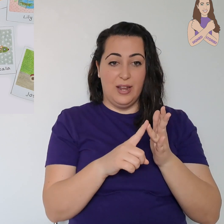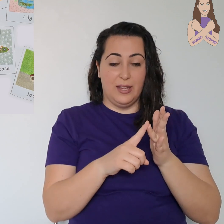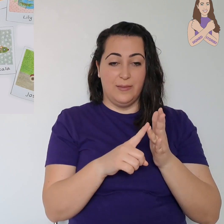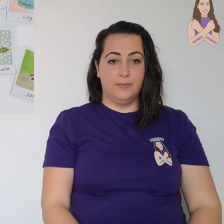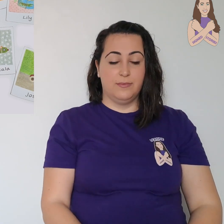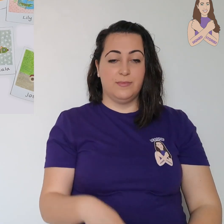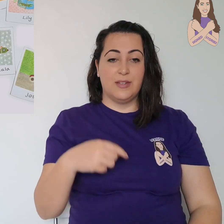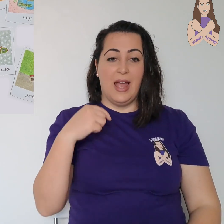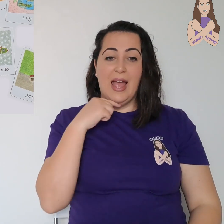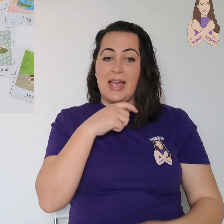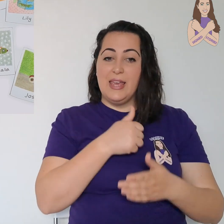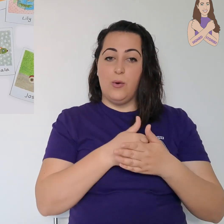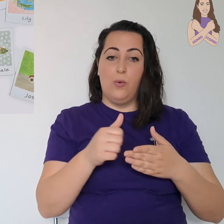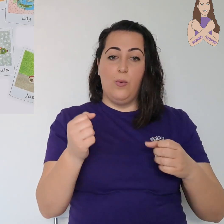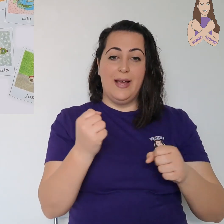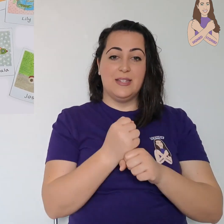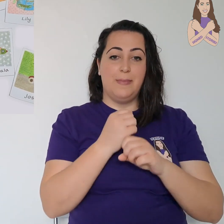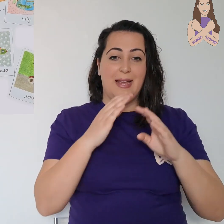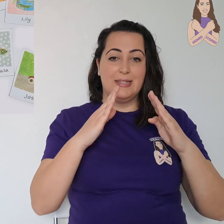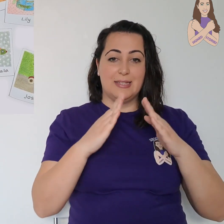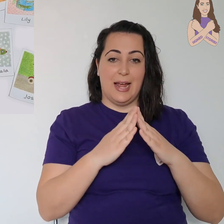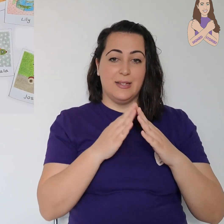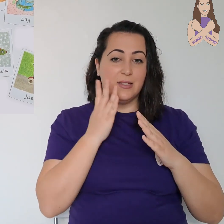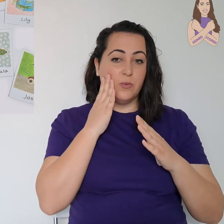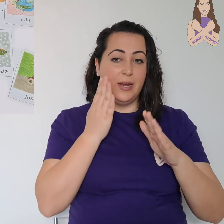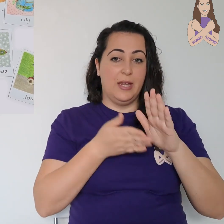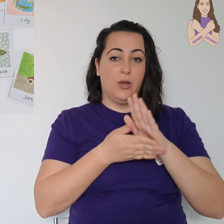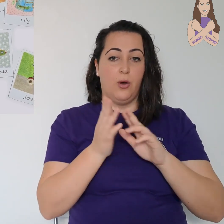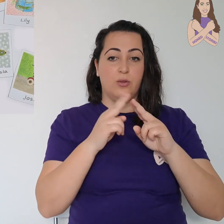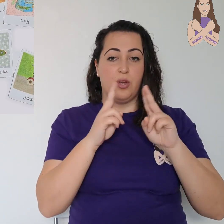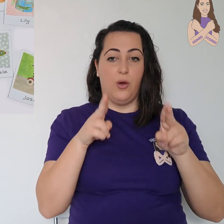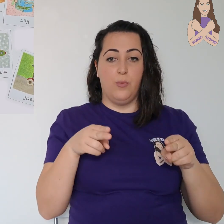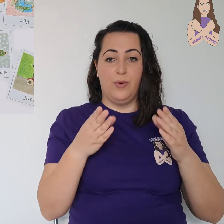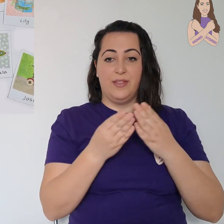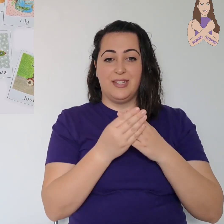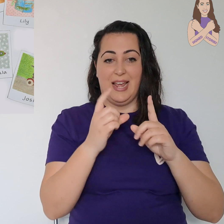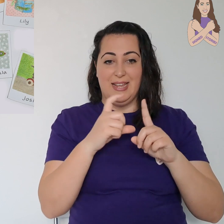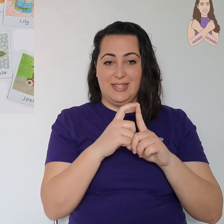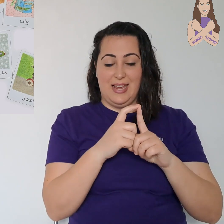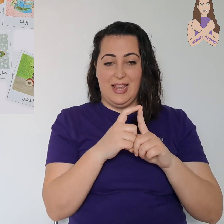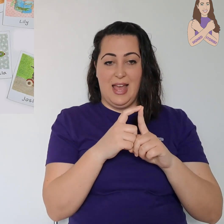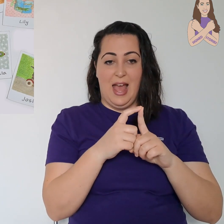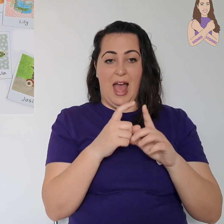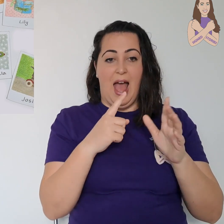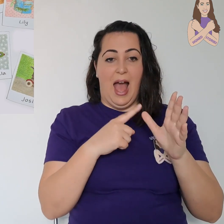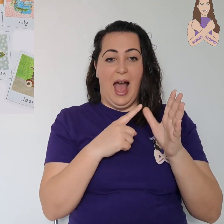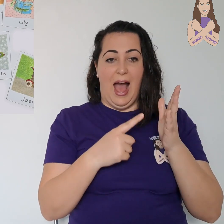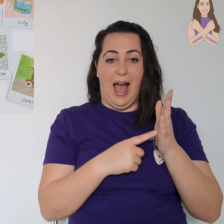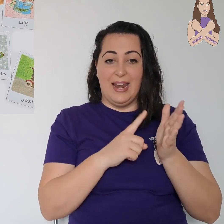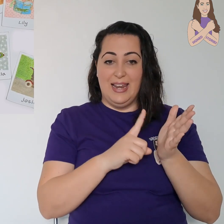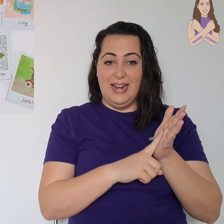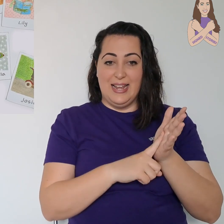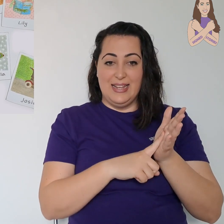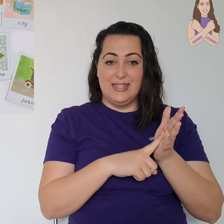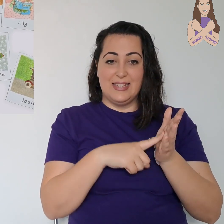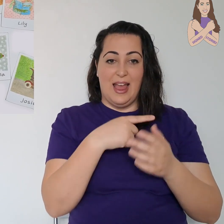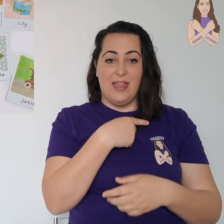Ollie. He always makes dens when he goes home with Daisy. At Lily's,